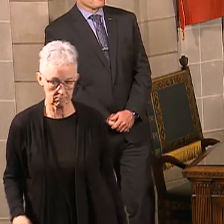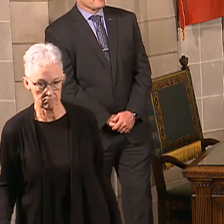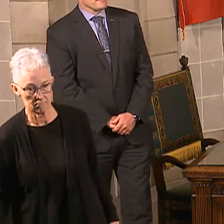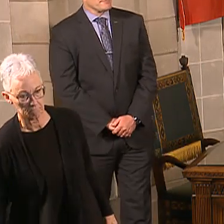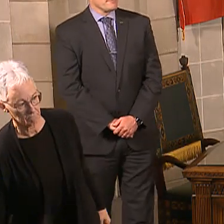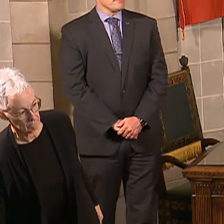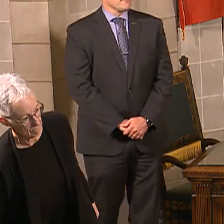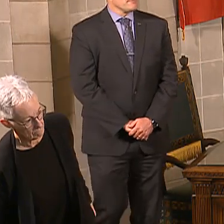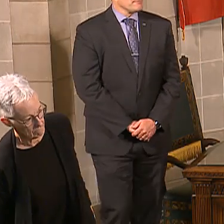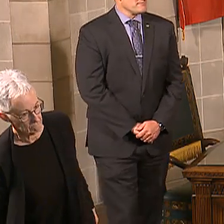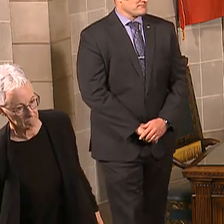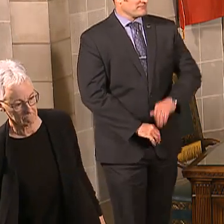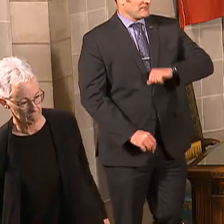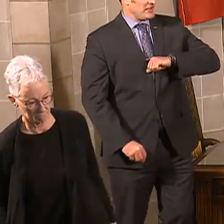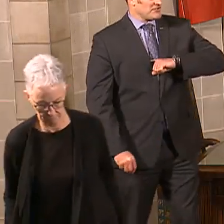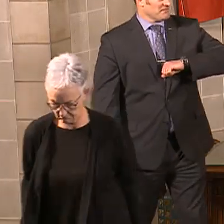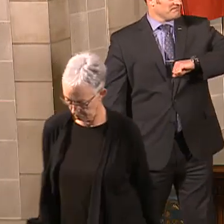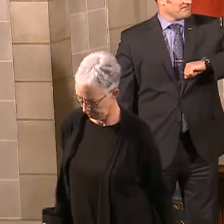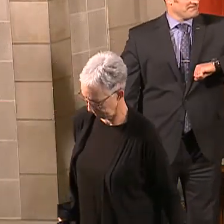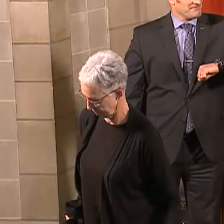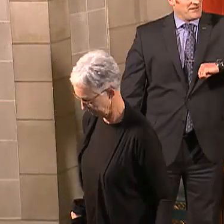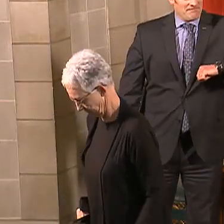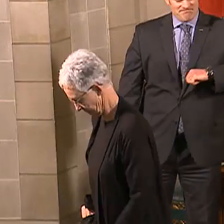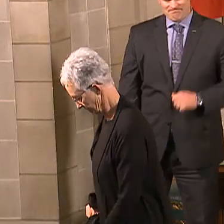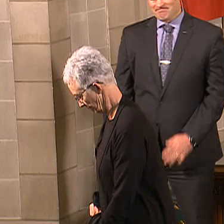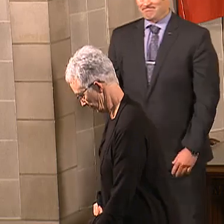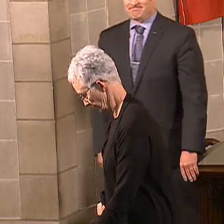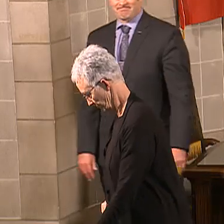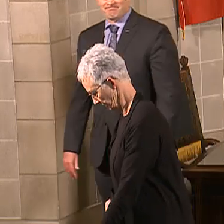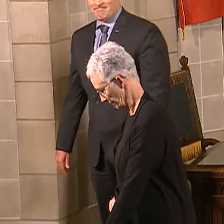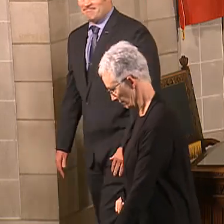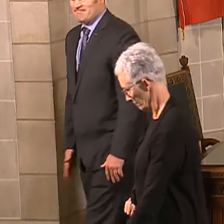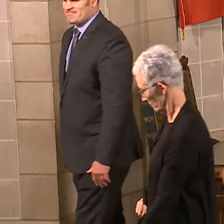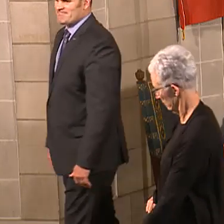Thanks, Pete. See you soon. Thanks, Jason. Good job. All right.